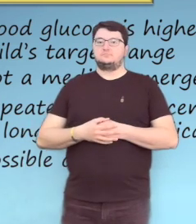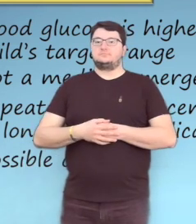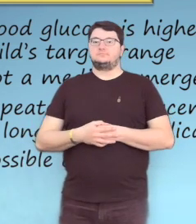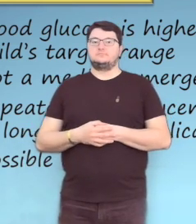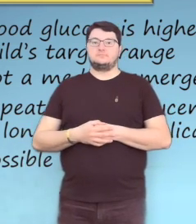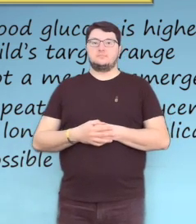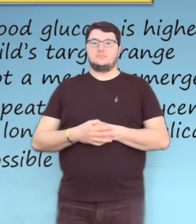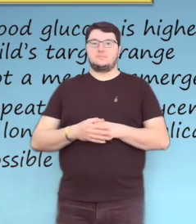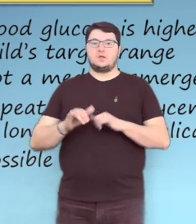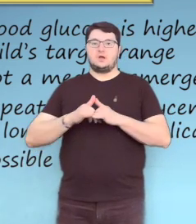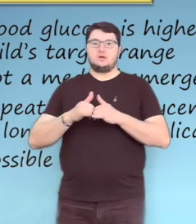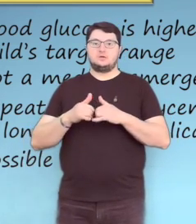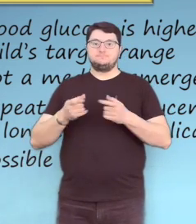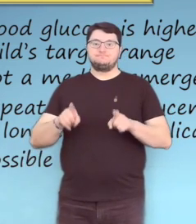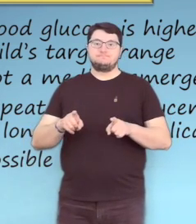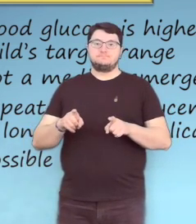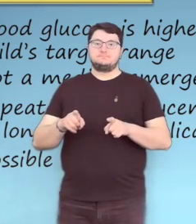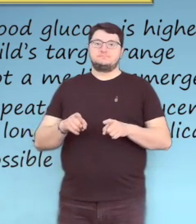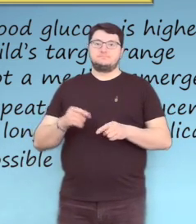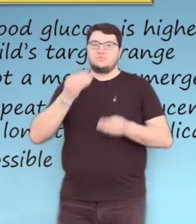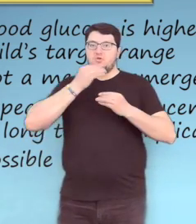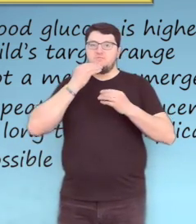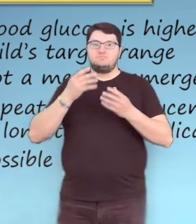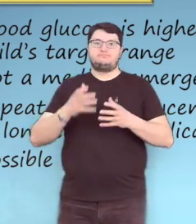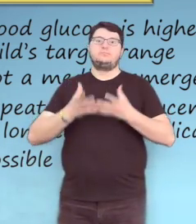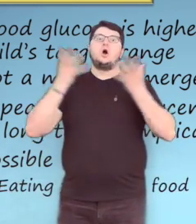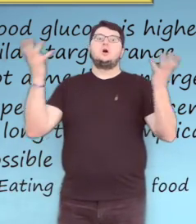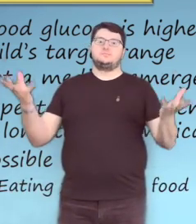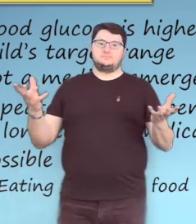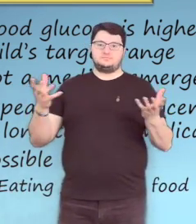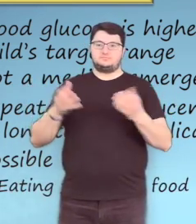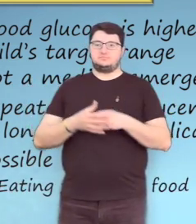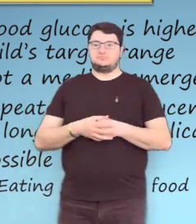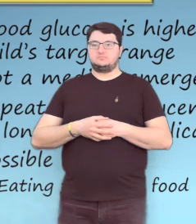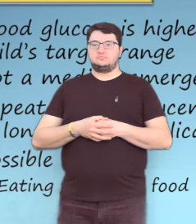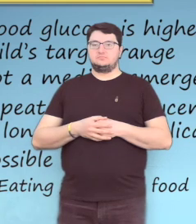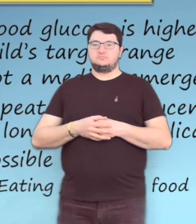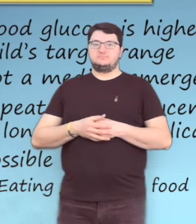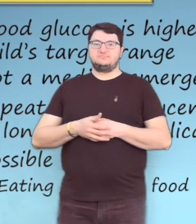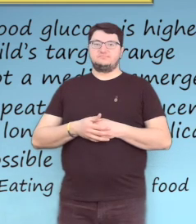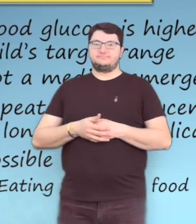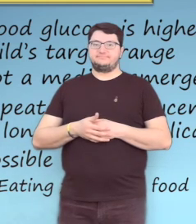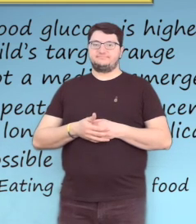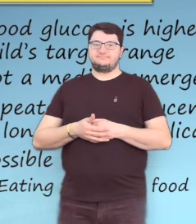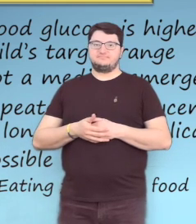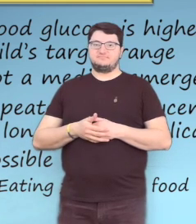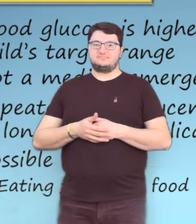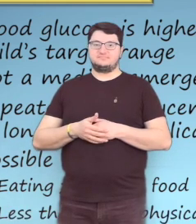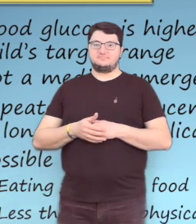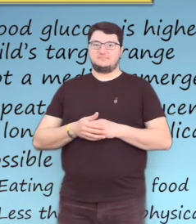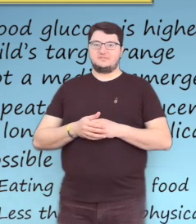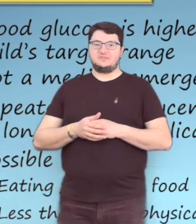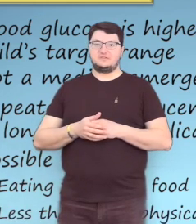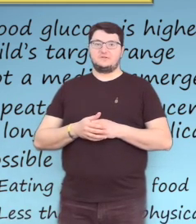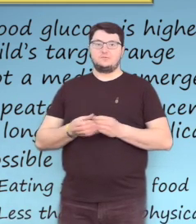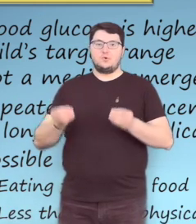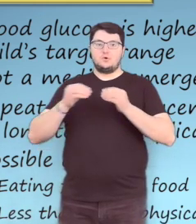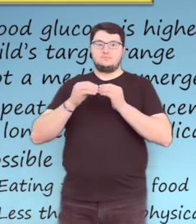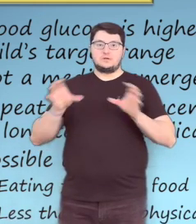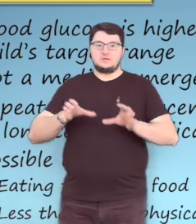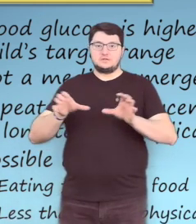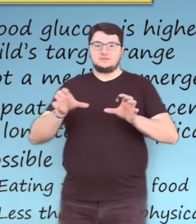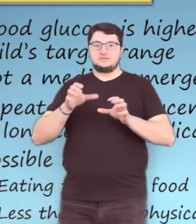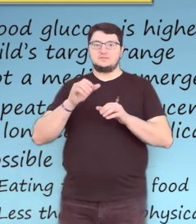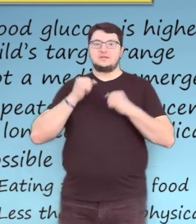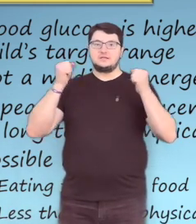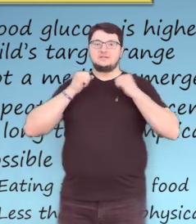Possible causes of hyperglycemia include eating too much food, the child having less than